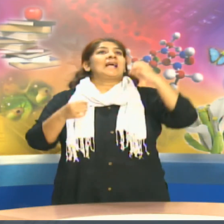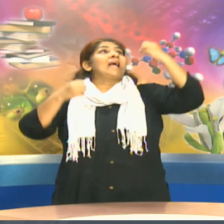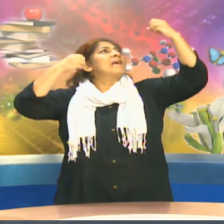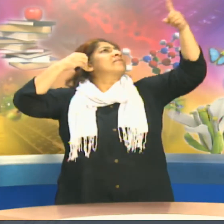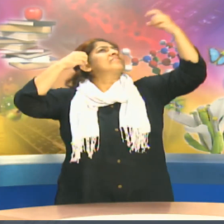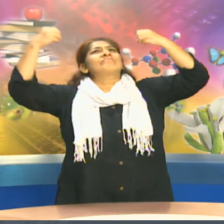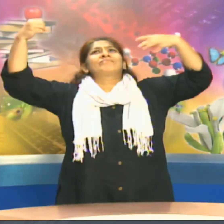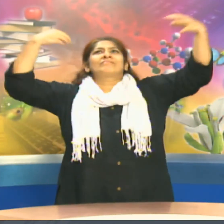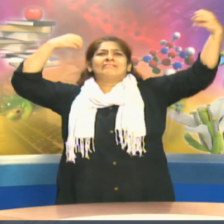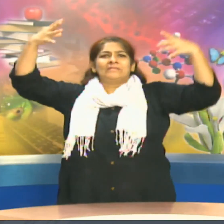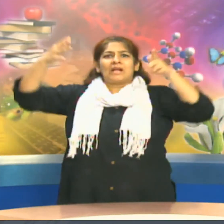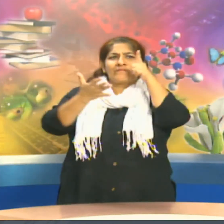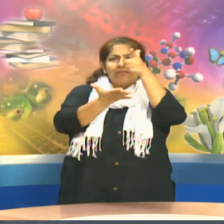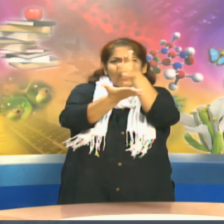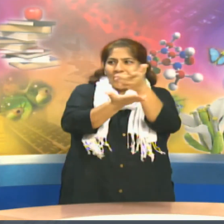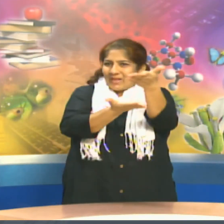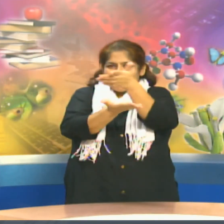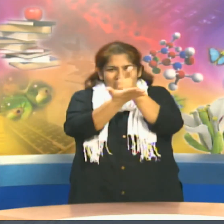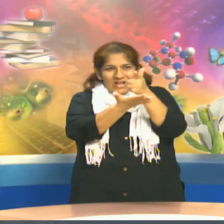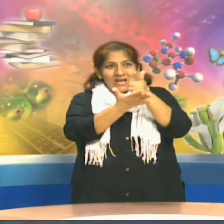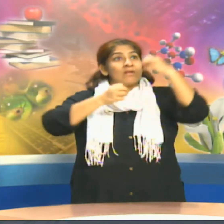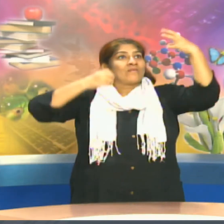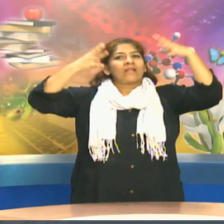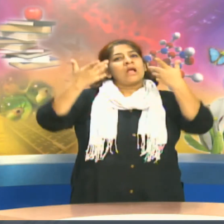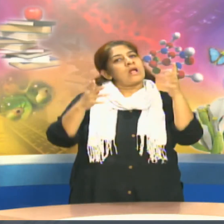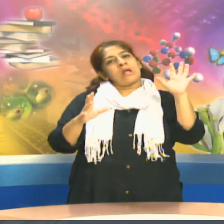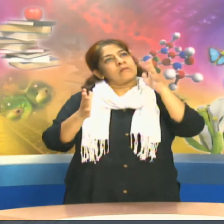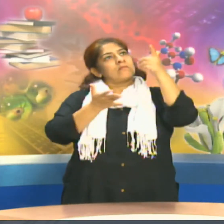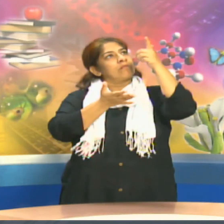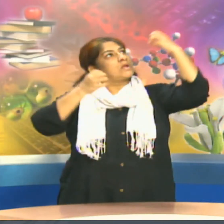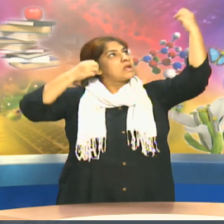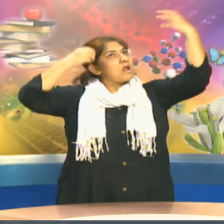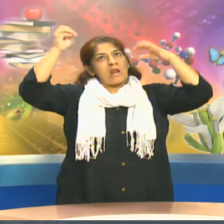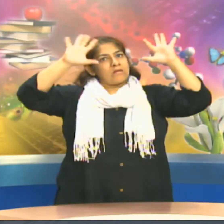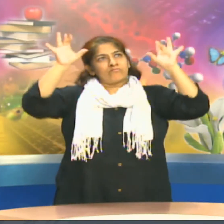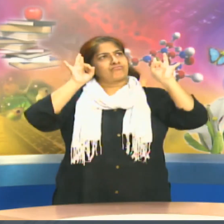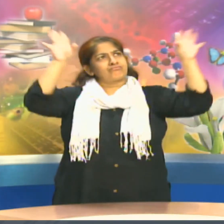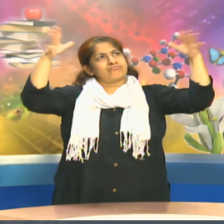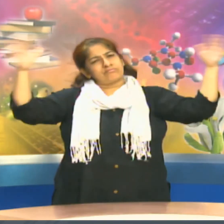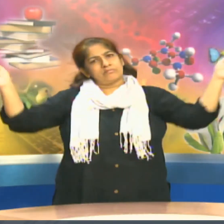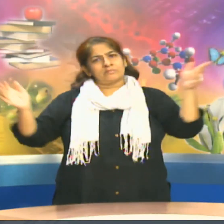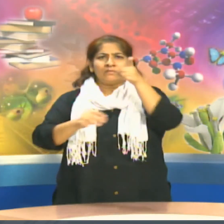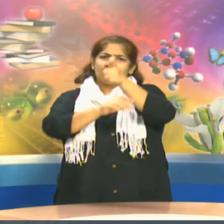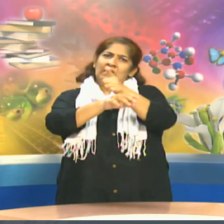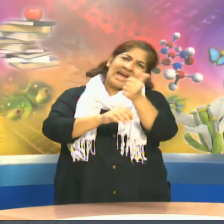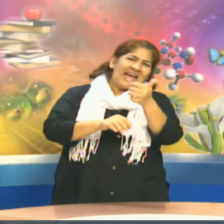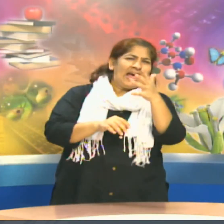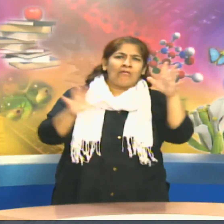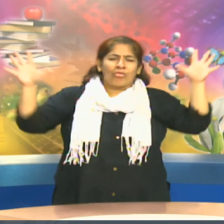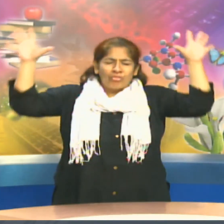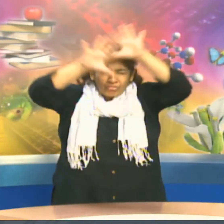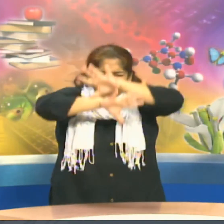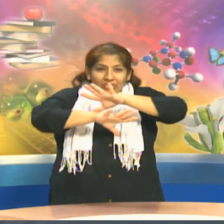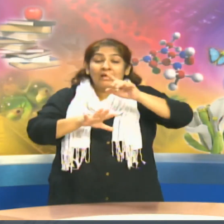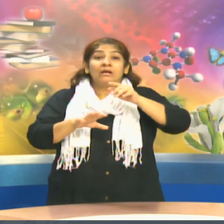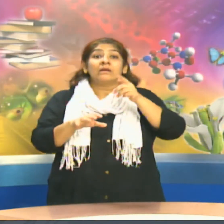from those we can choose electricity. There are vocational courses also, we cannot do vocational courses in academic.